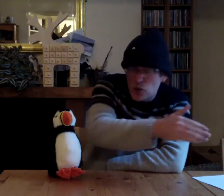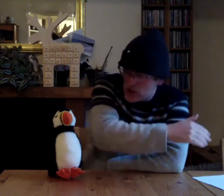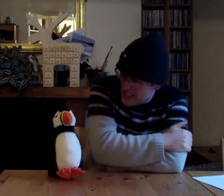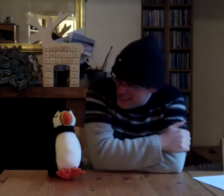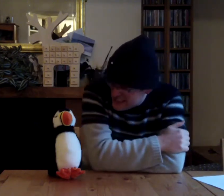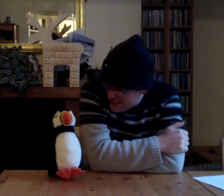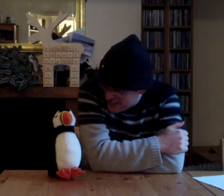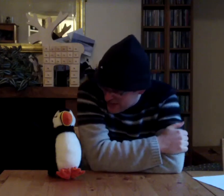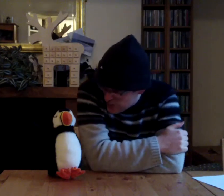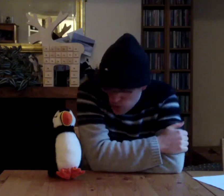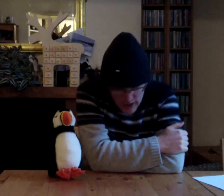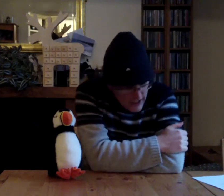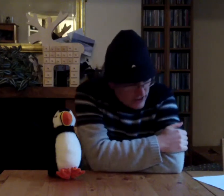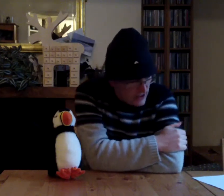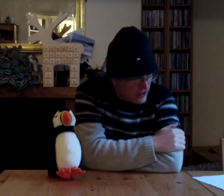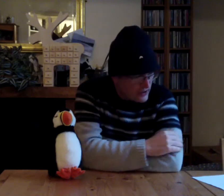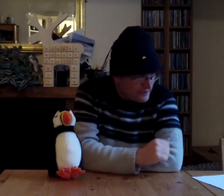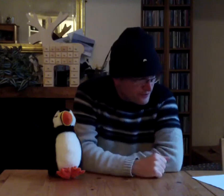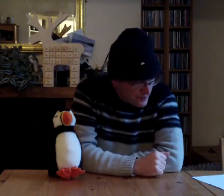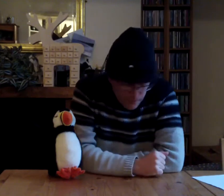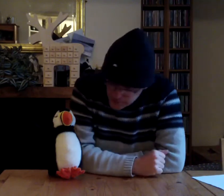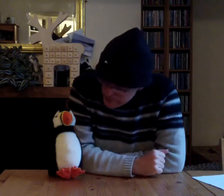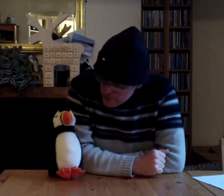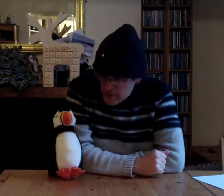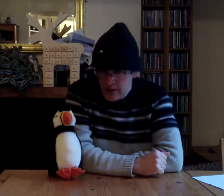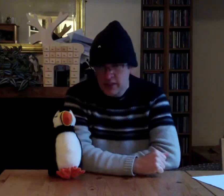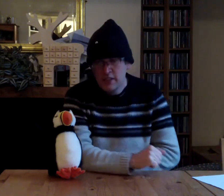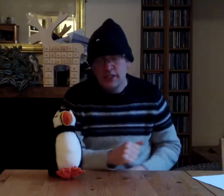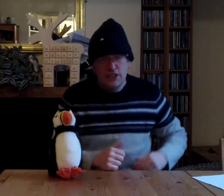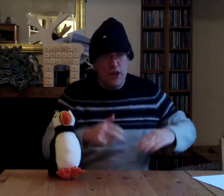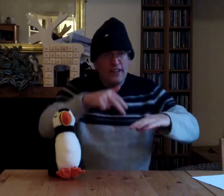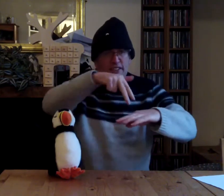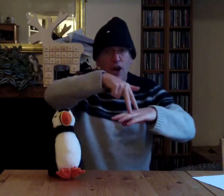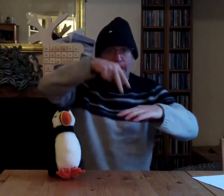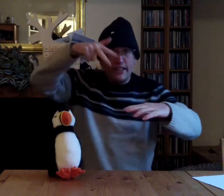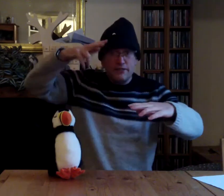to eat, don't you? Oh yes, he does. So he dives